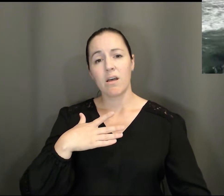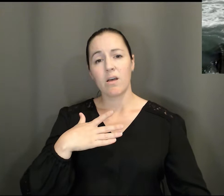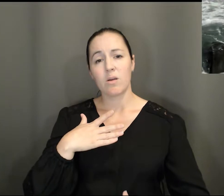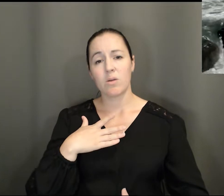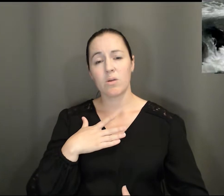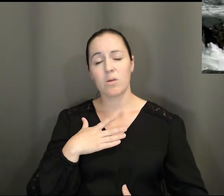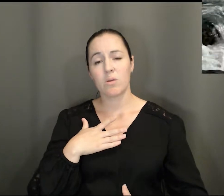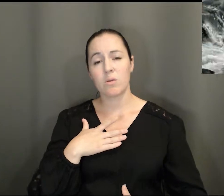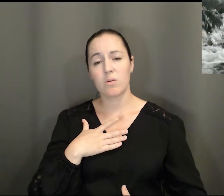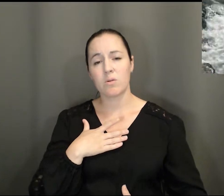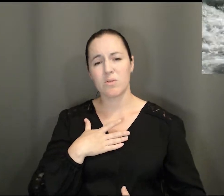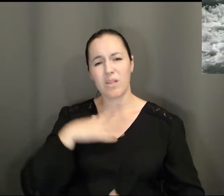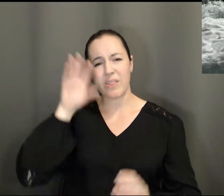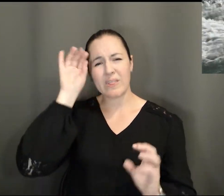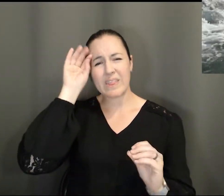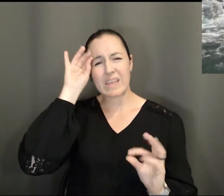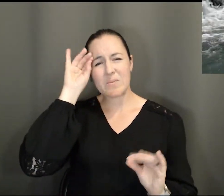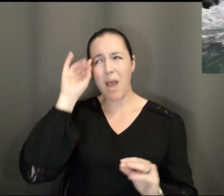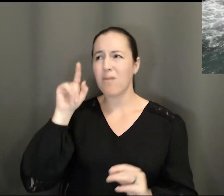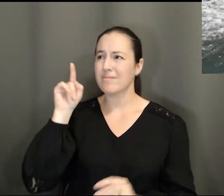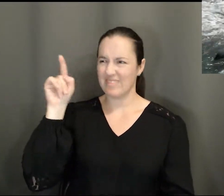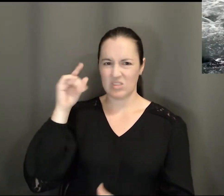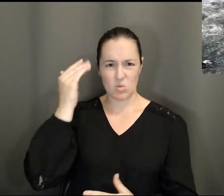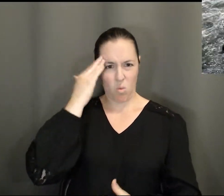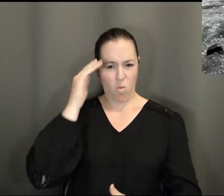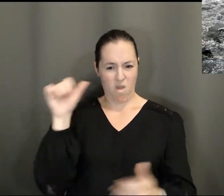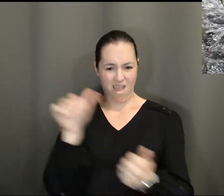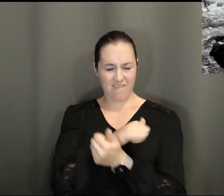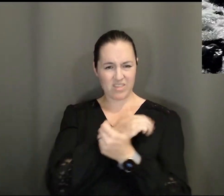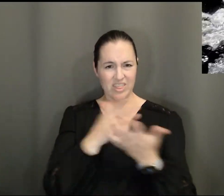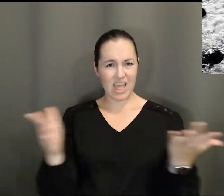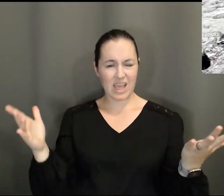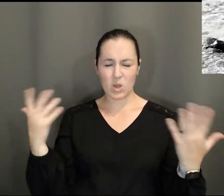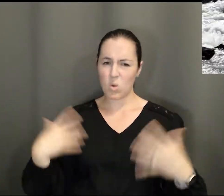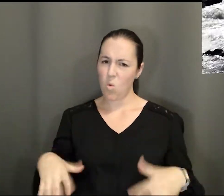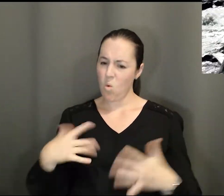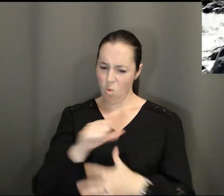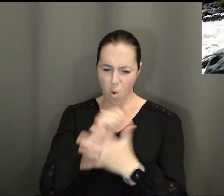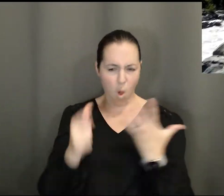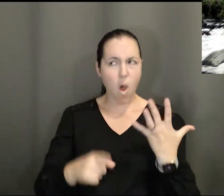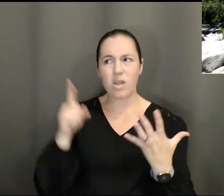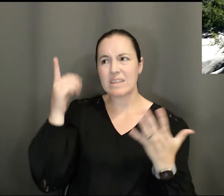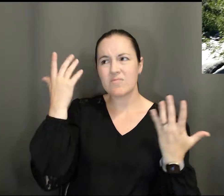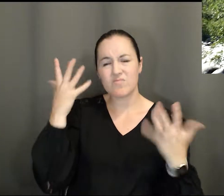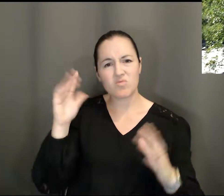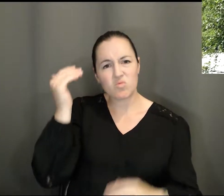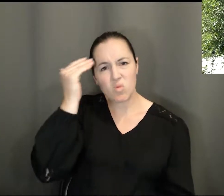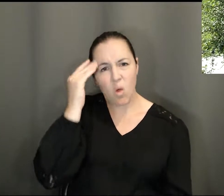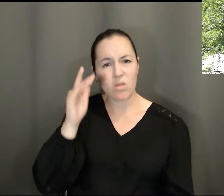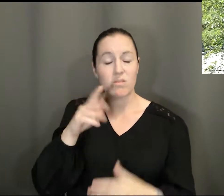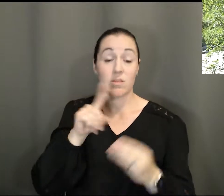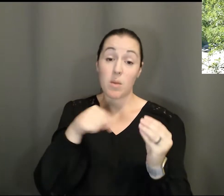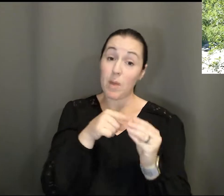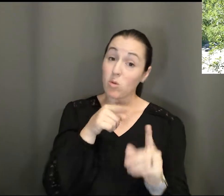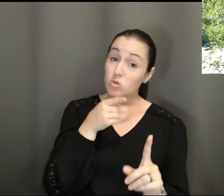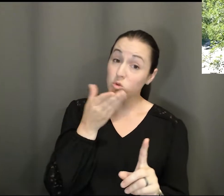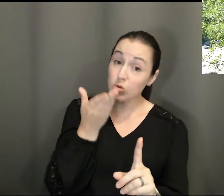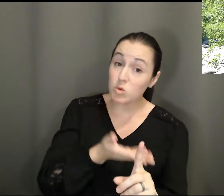Think of his all-knowing, everything he knows about you, your life, and the situation you face today.